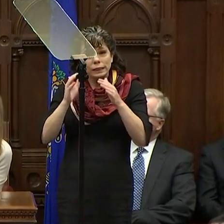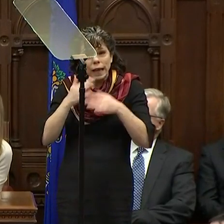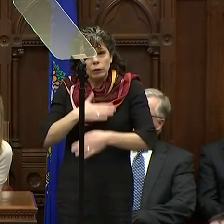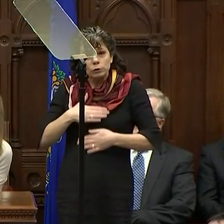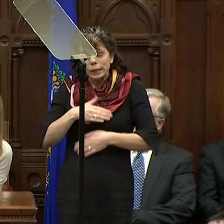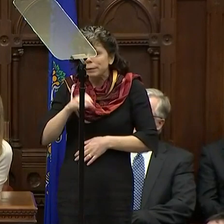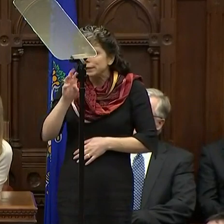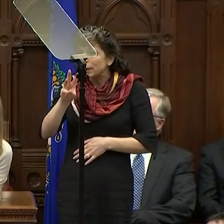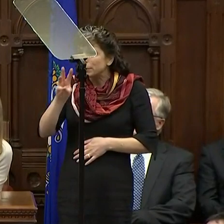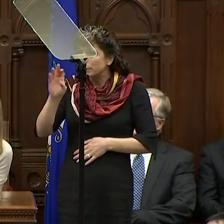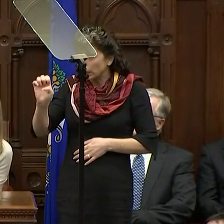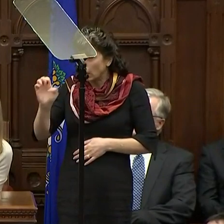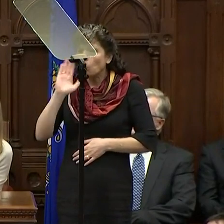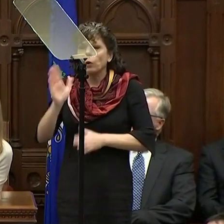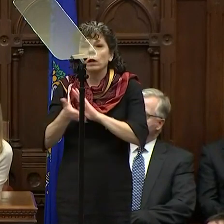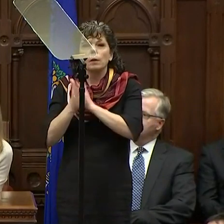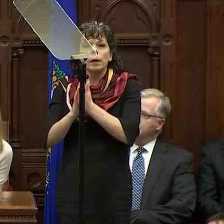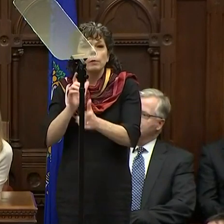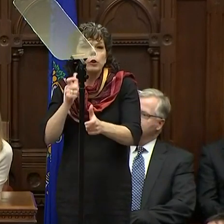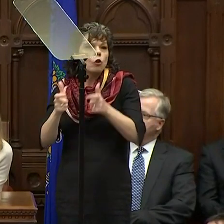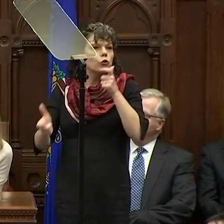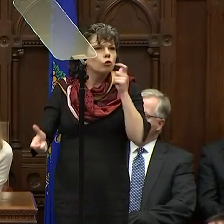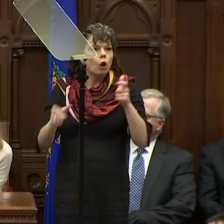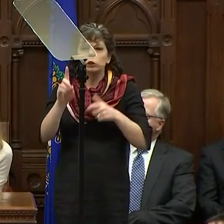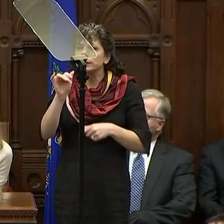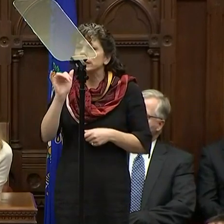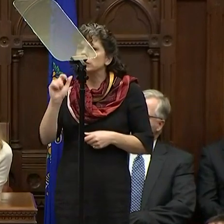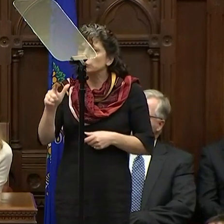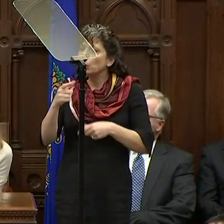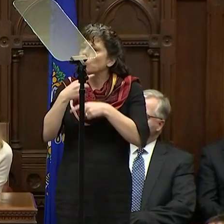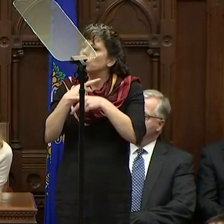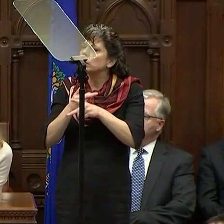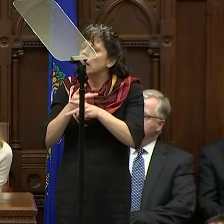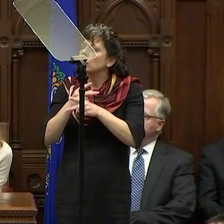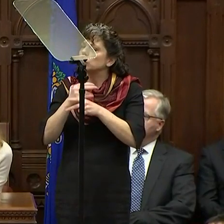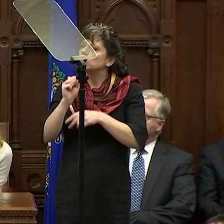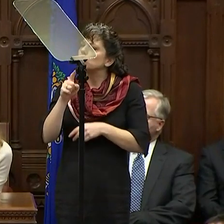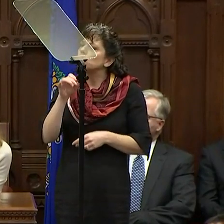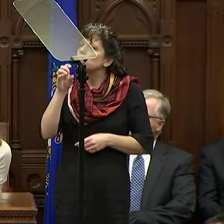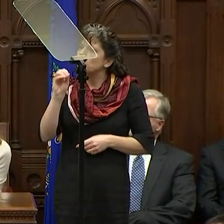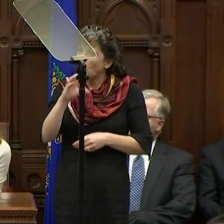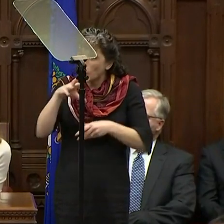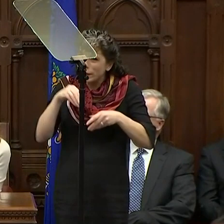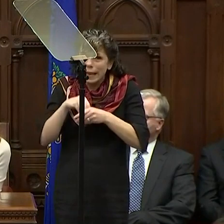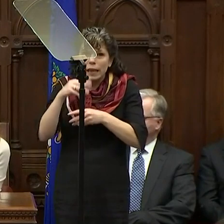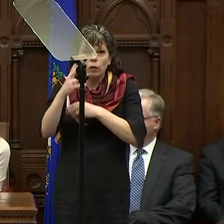into the world's largest digital production studio in the world.